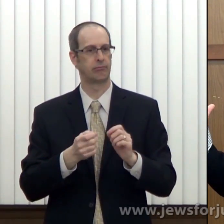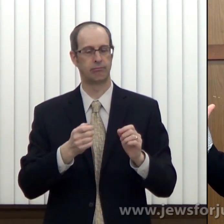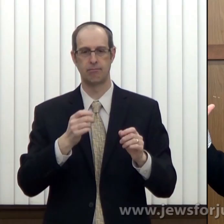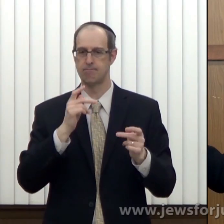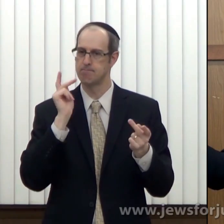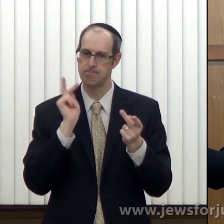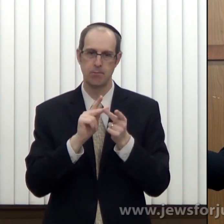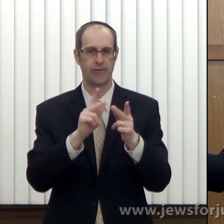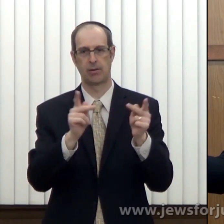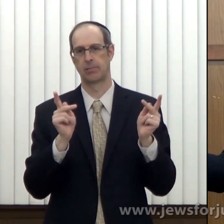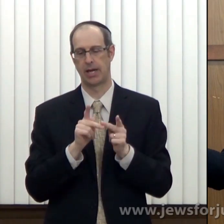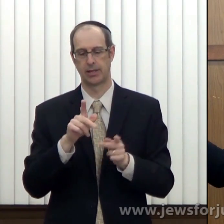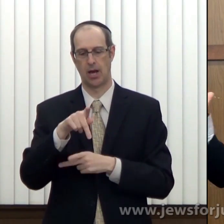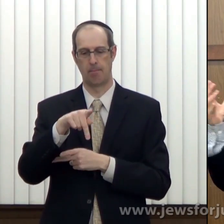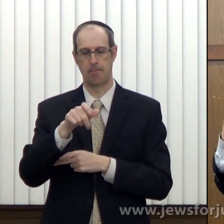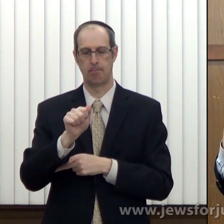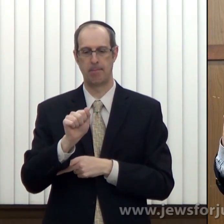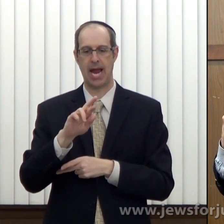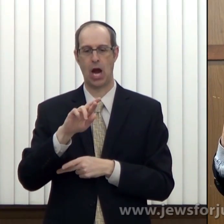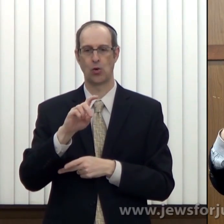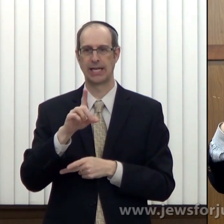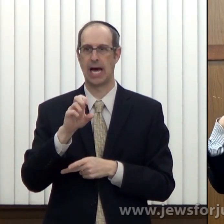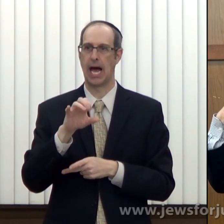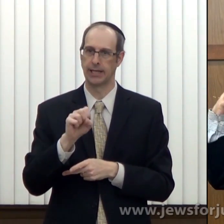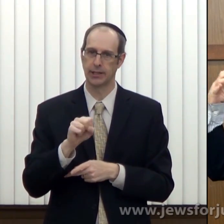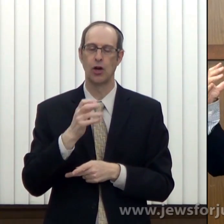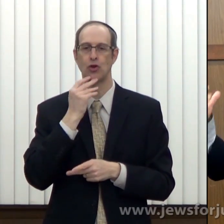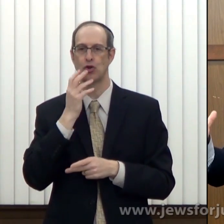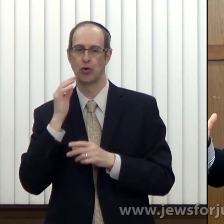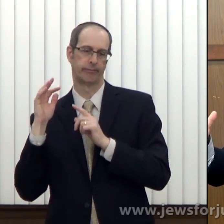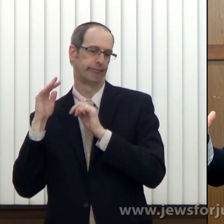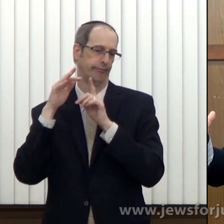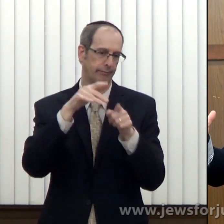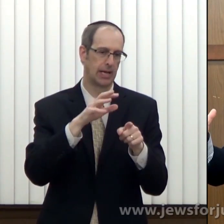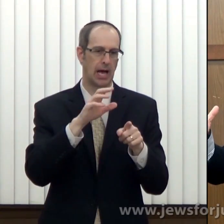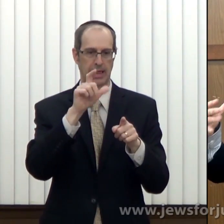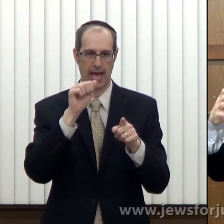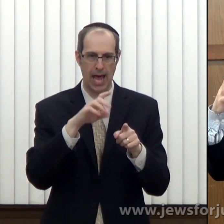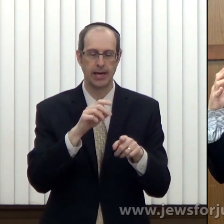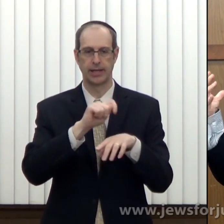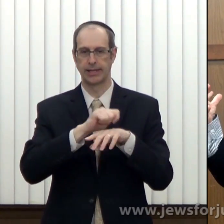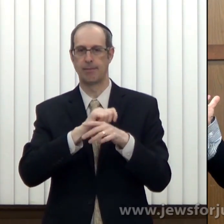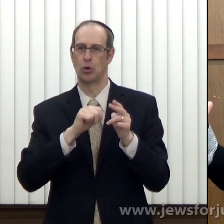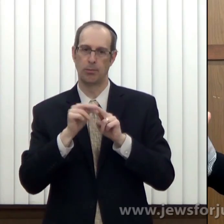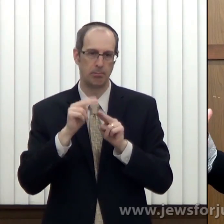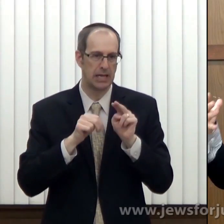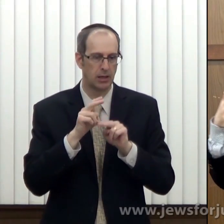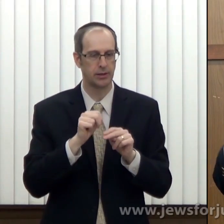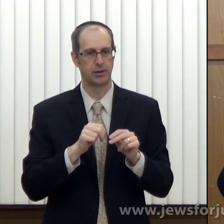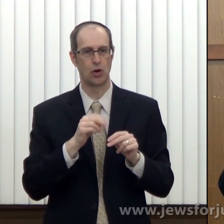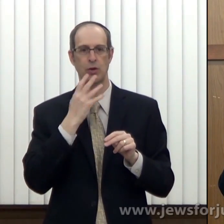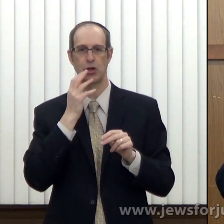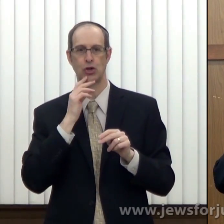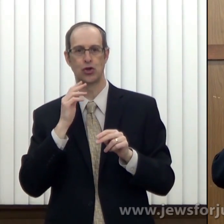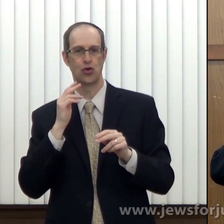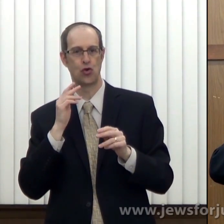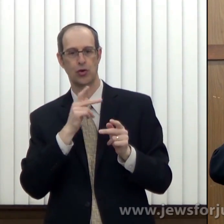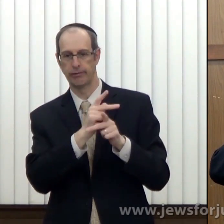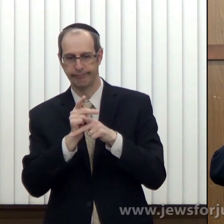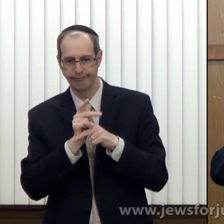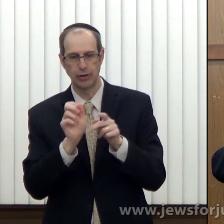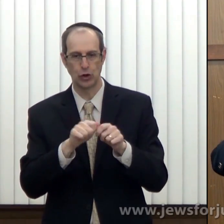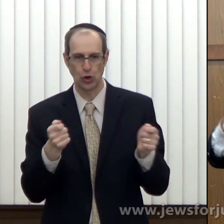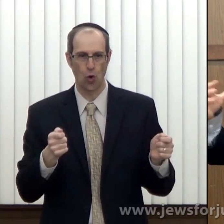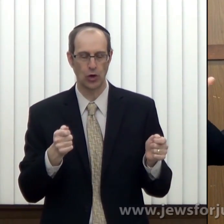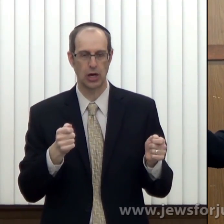paradise. When the Jews have come back to their land, when the temple's been rebuilt, when the Jews return to the Torah, when